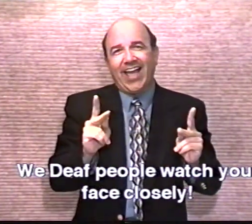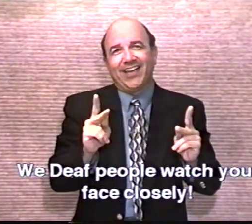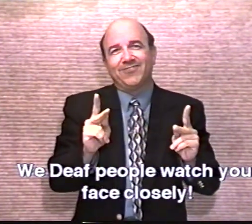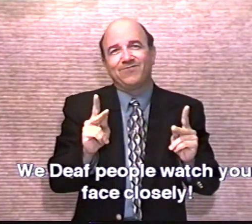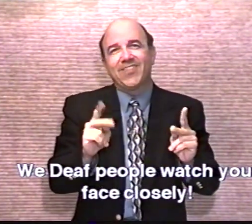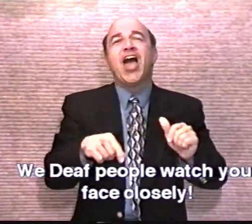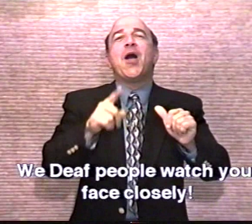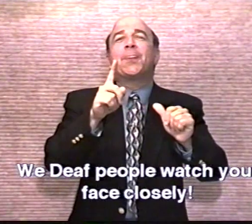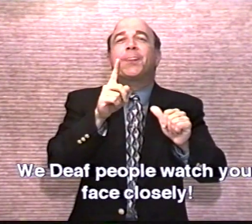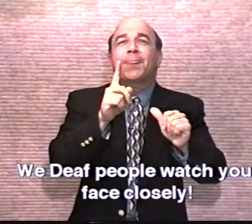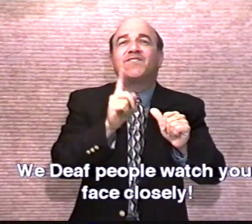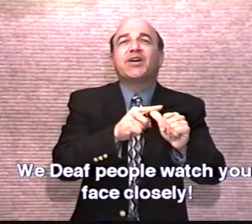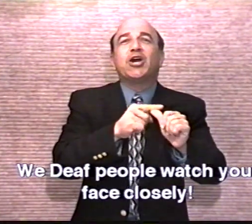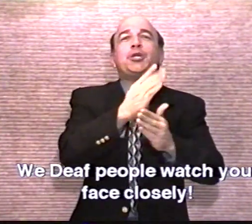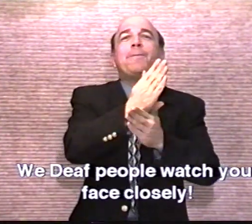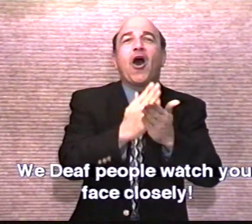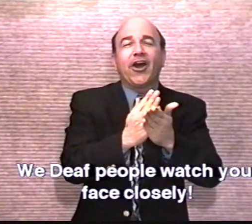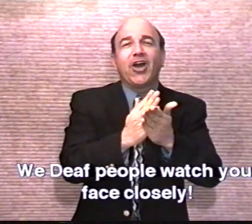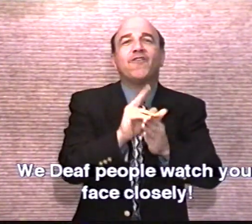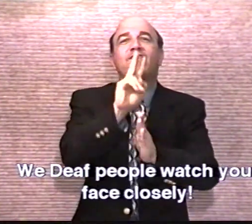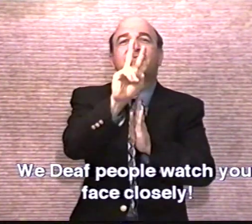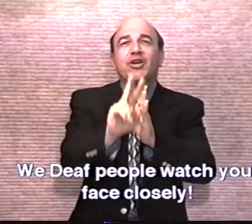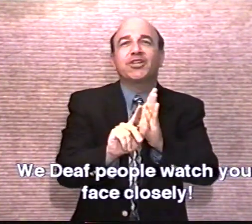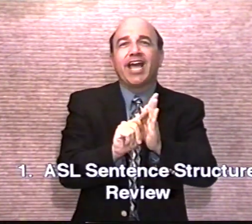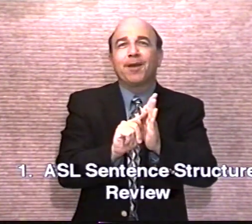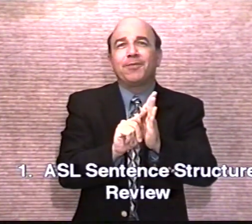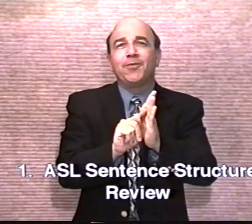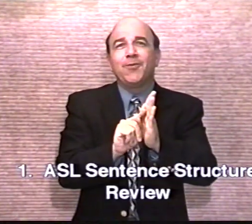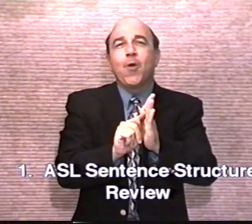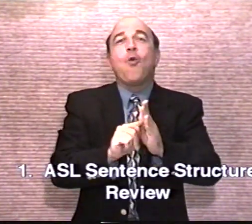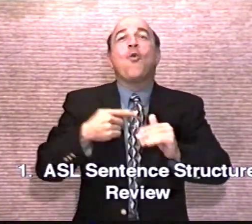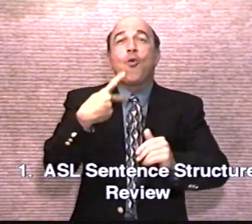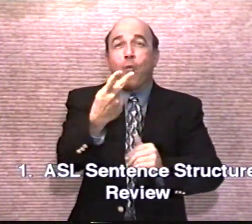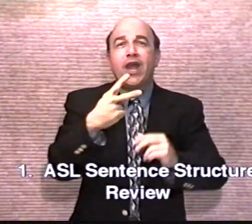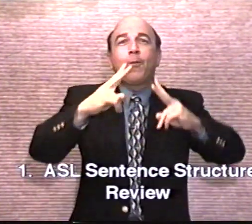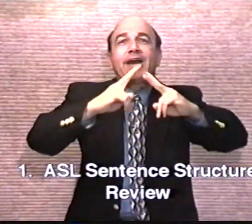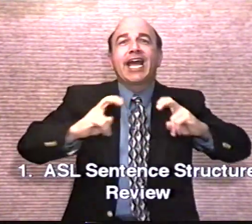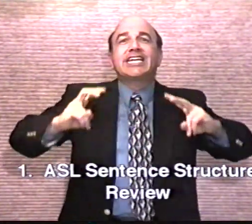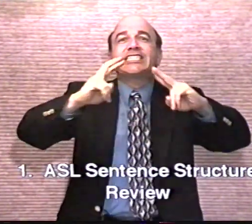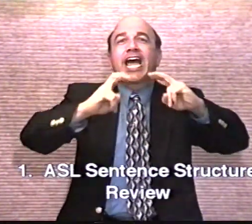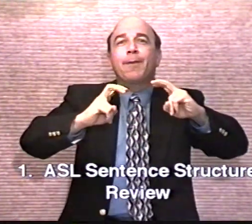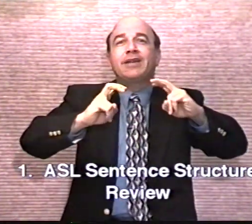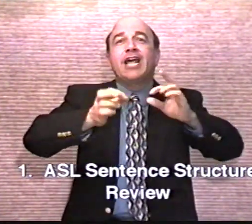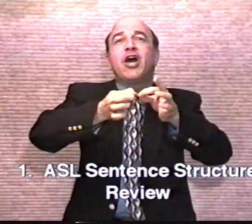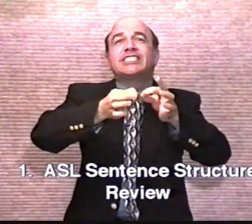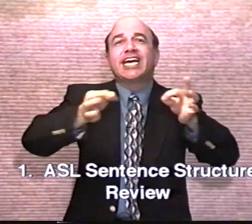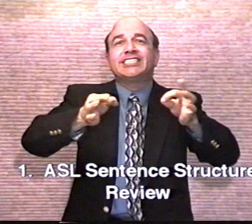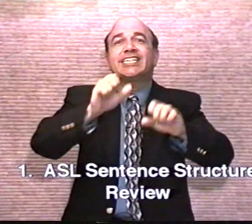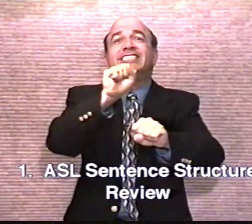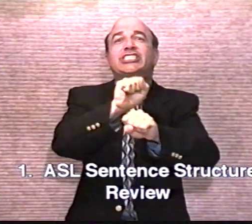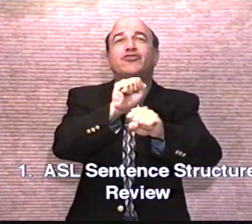Okay, the first part of the videotape, we will examine sentence